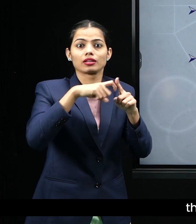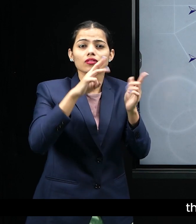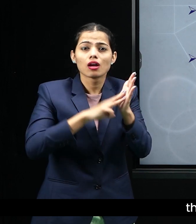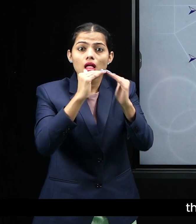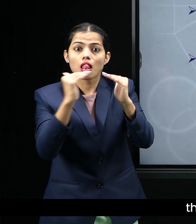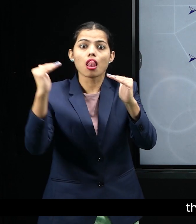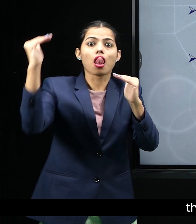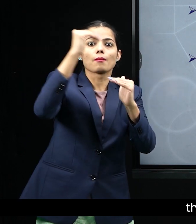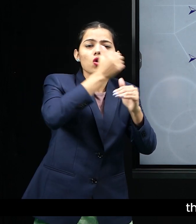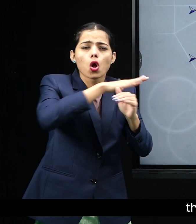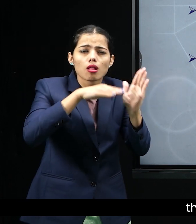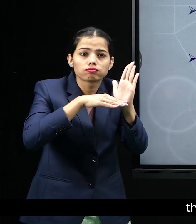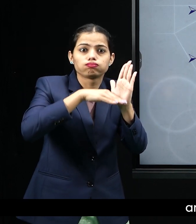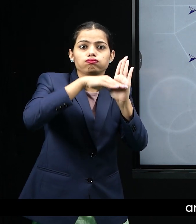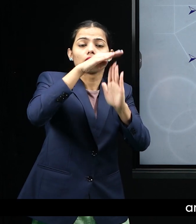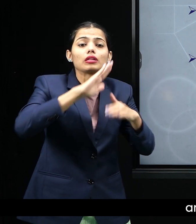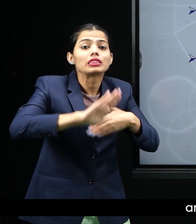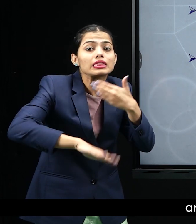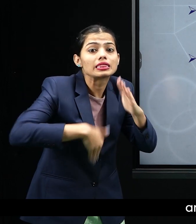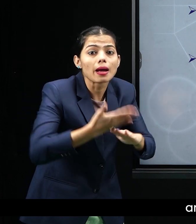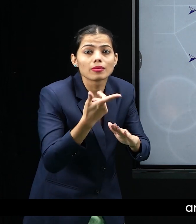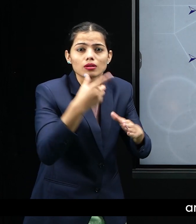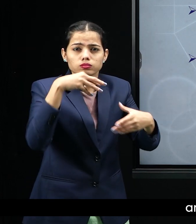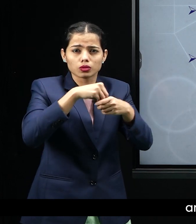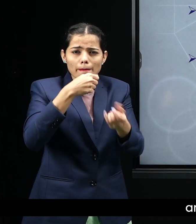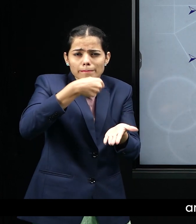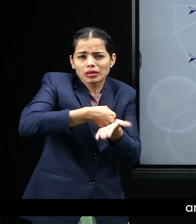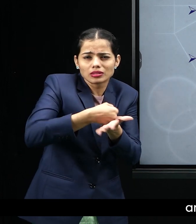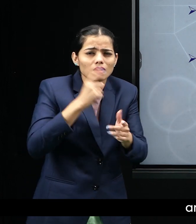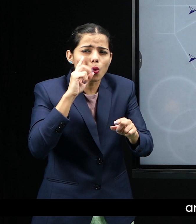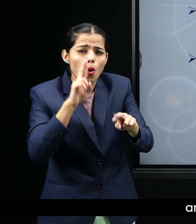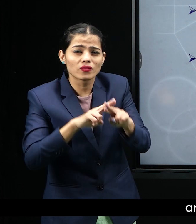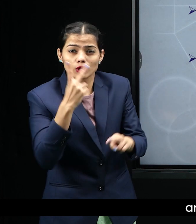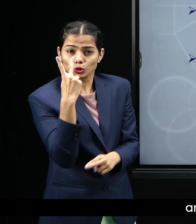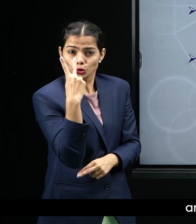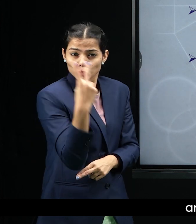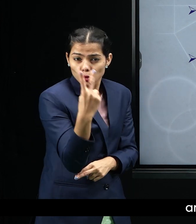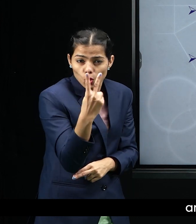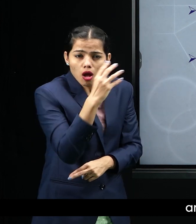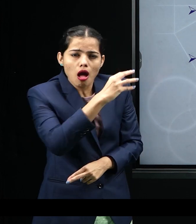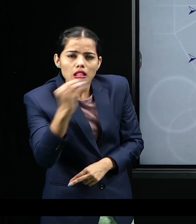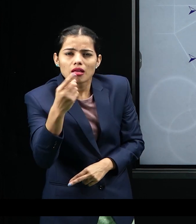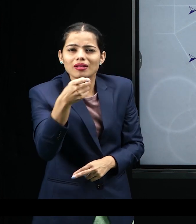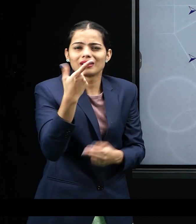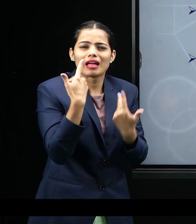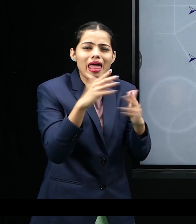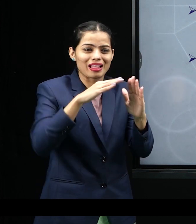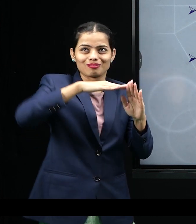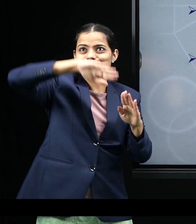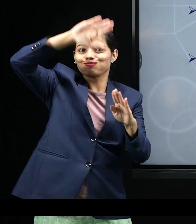base is minus 2 and the altitude of its peak is plus 3. What is its total